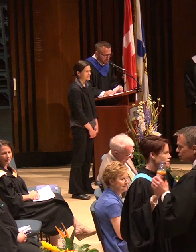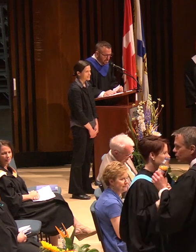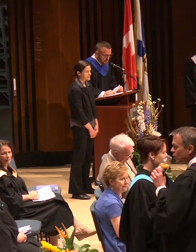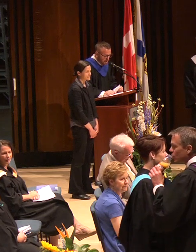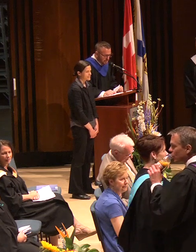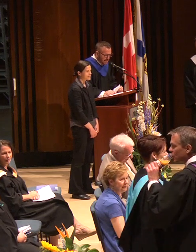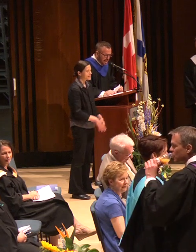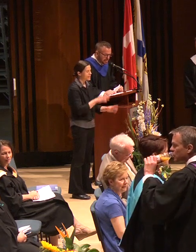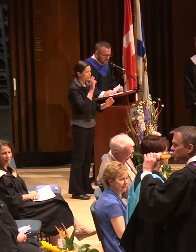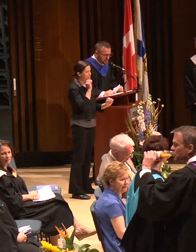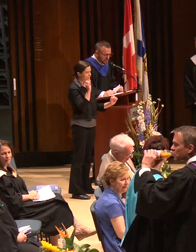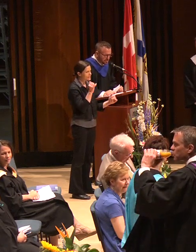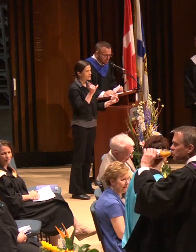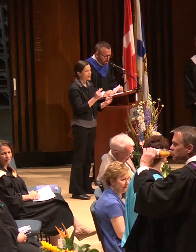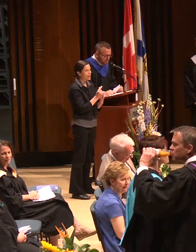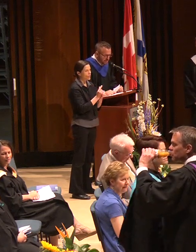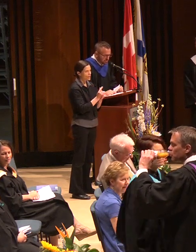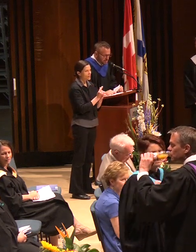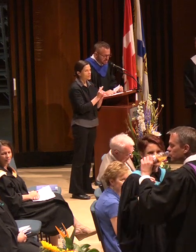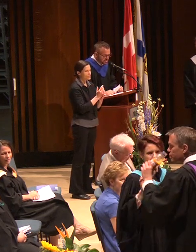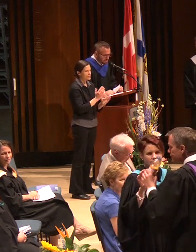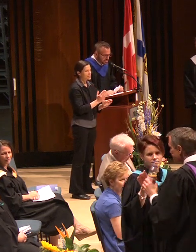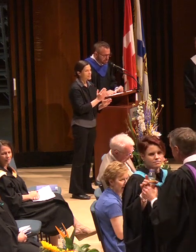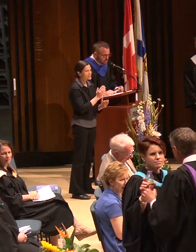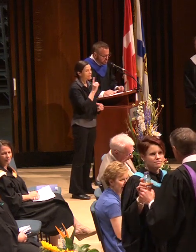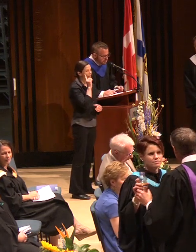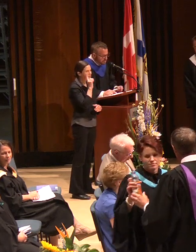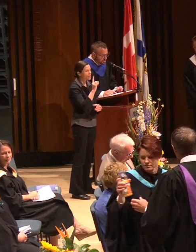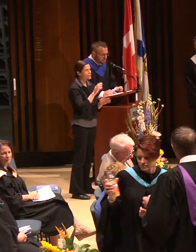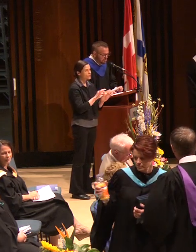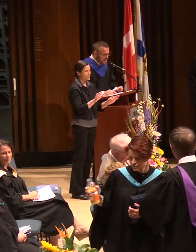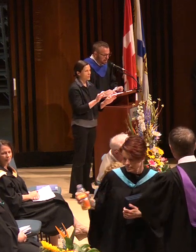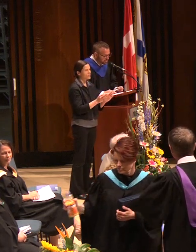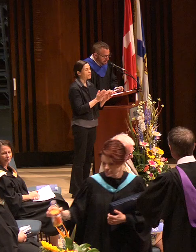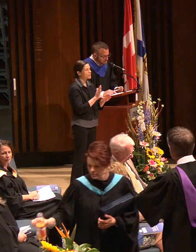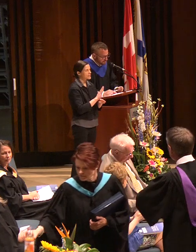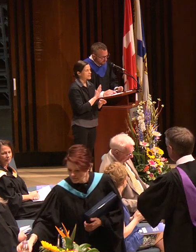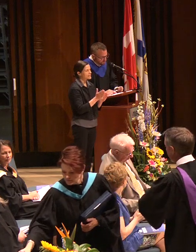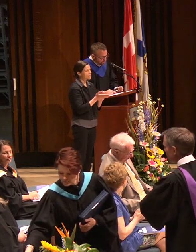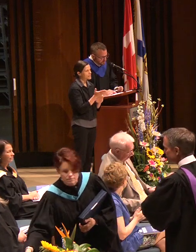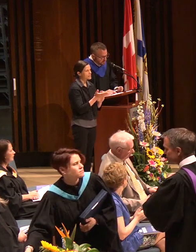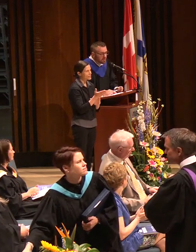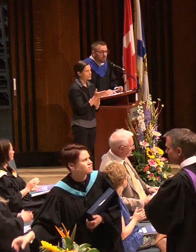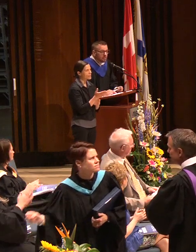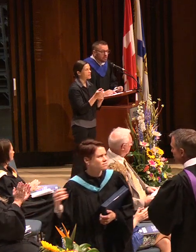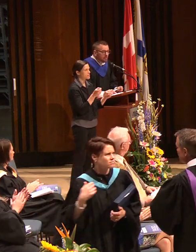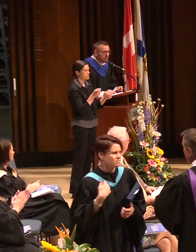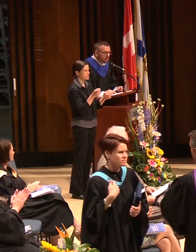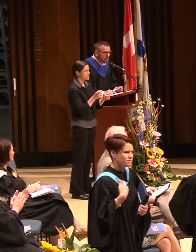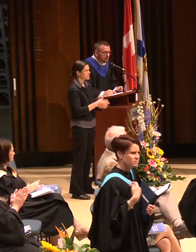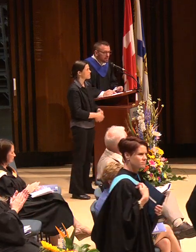Mr. President, the candidates for the Diploma in Business Administration Management.